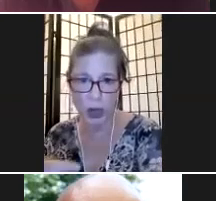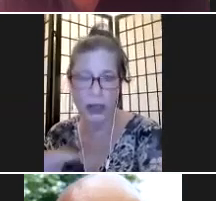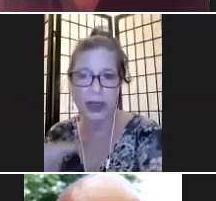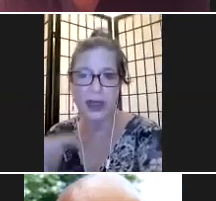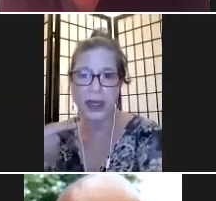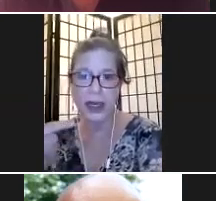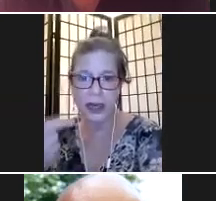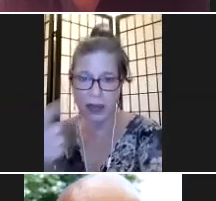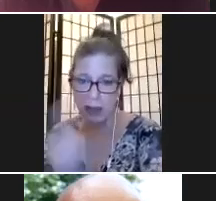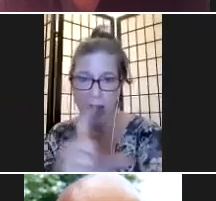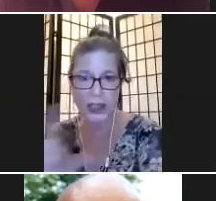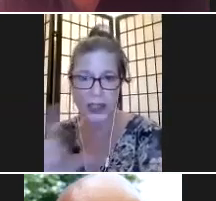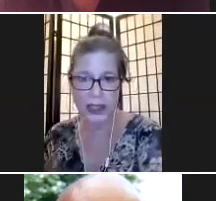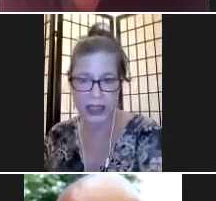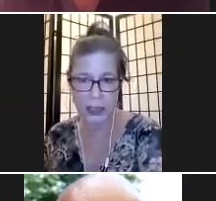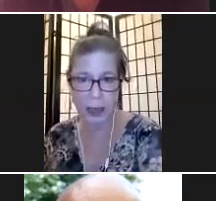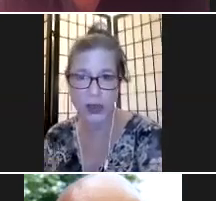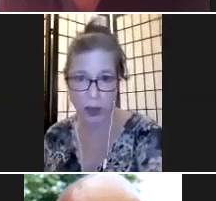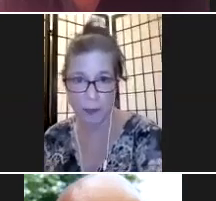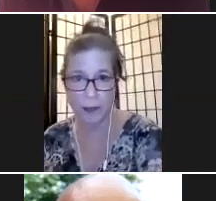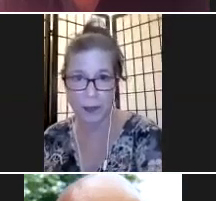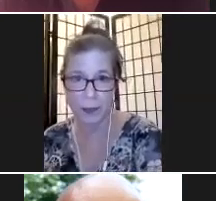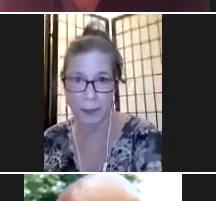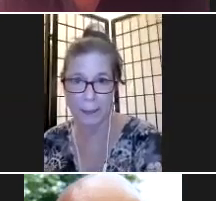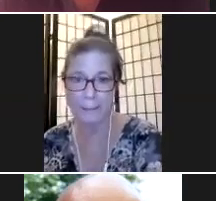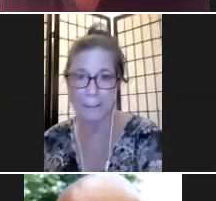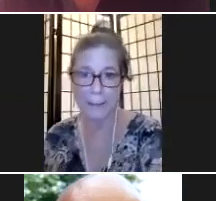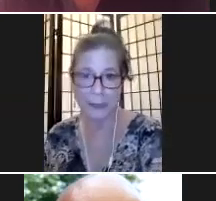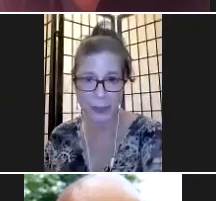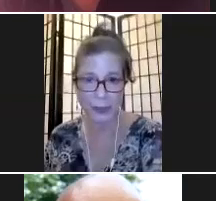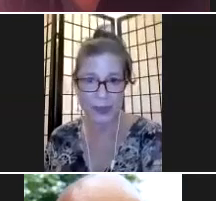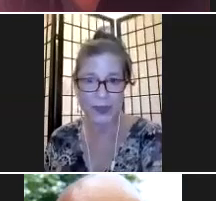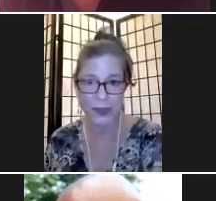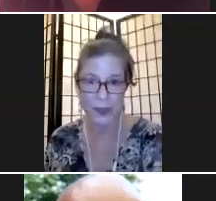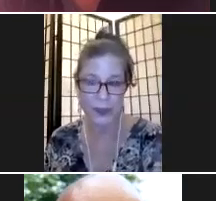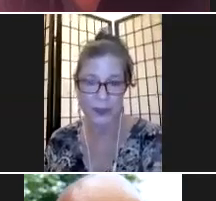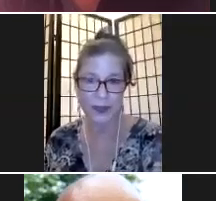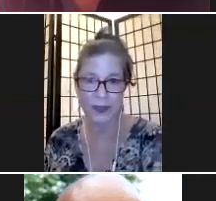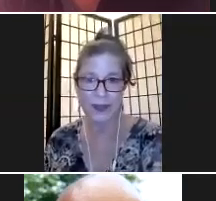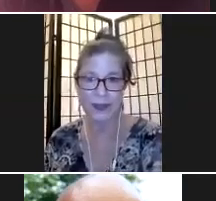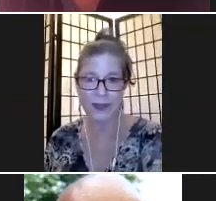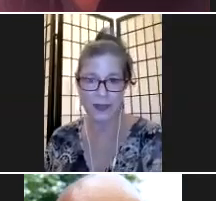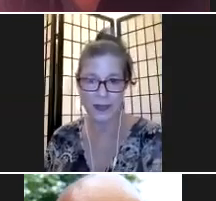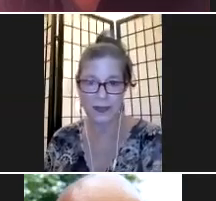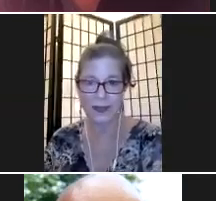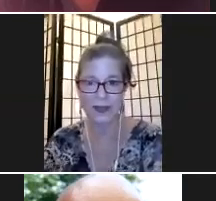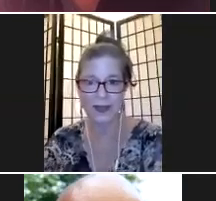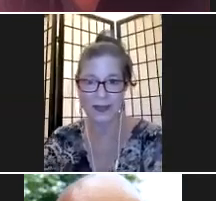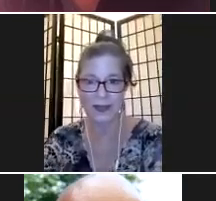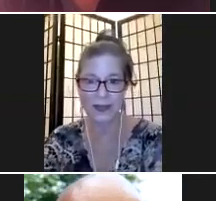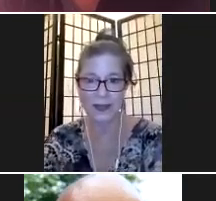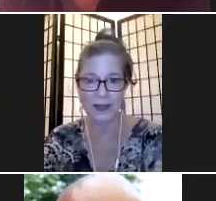and more in the autistic spectrum. Wow.